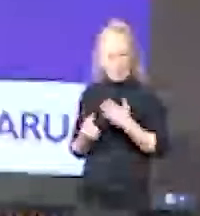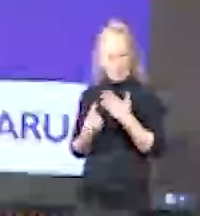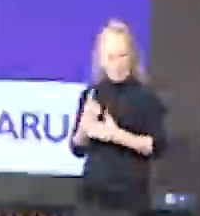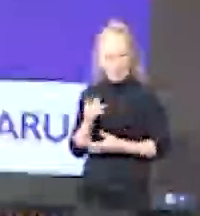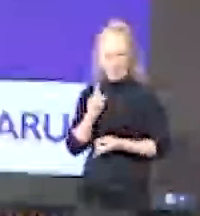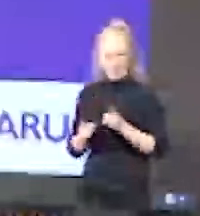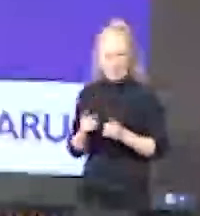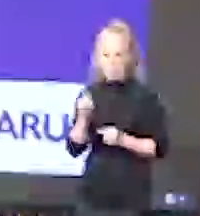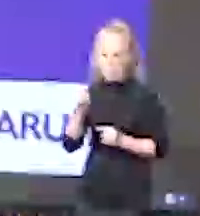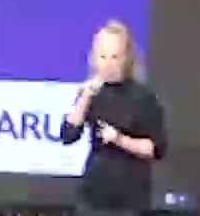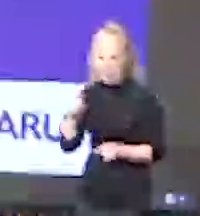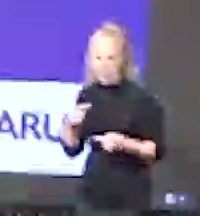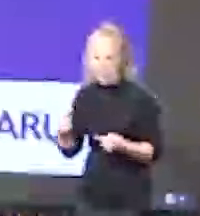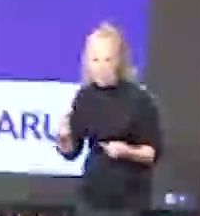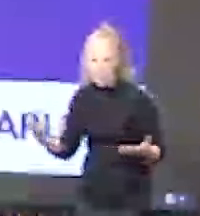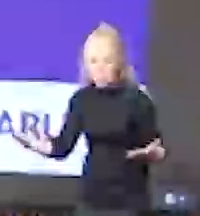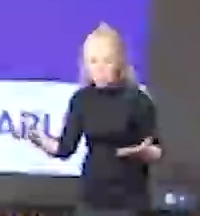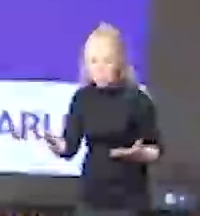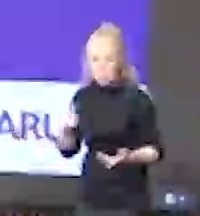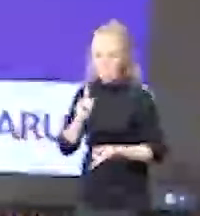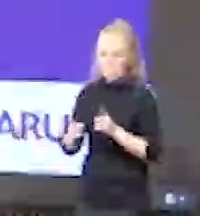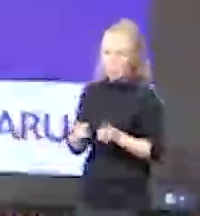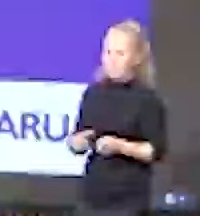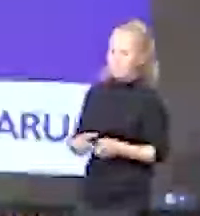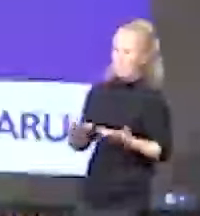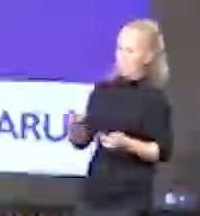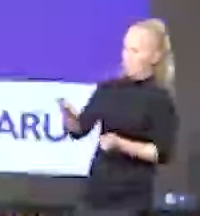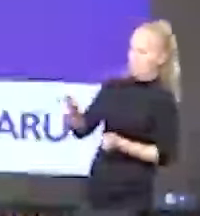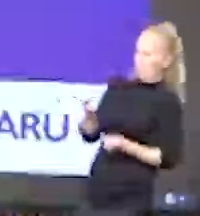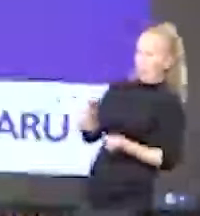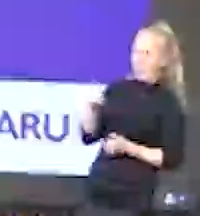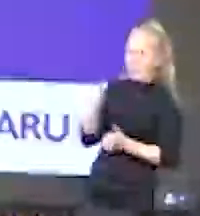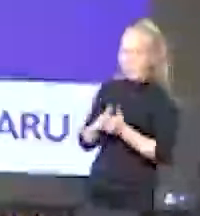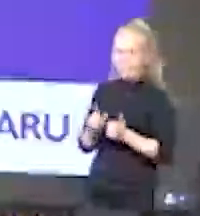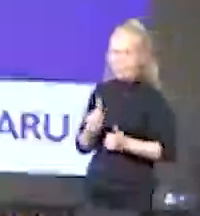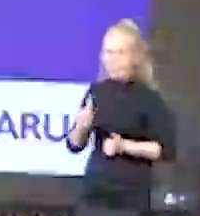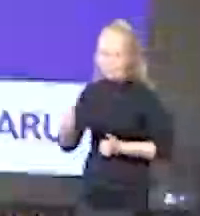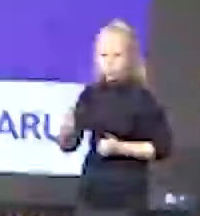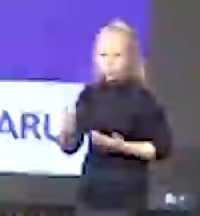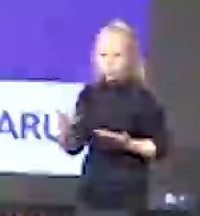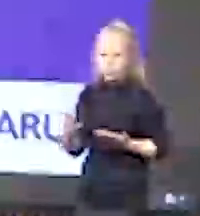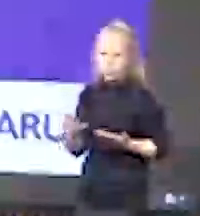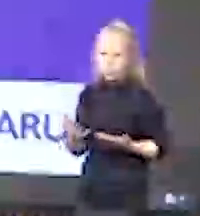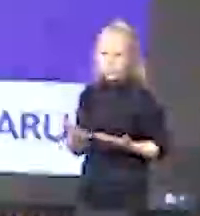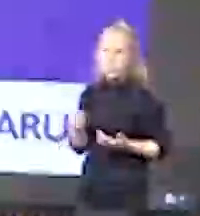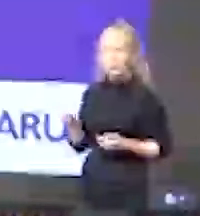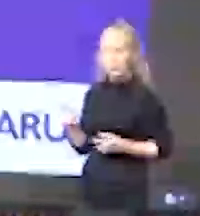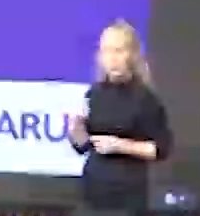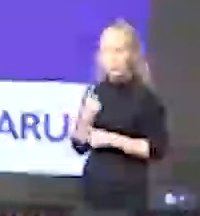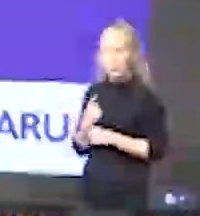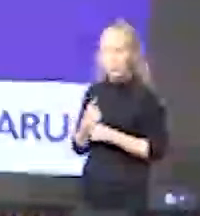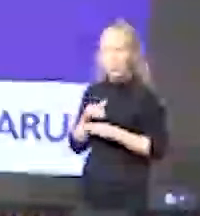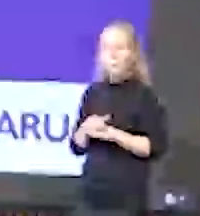the political system is opaque, sometimes by design, sometimes just because it hasn't been demystified yet. And you mentioned in passing before, you know, have a